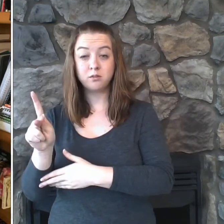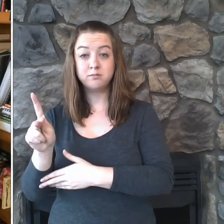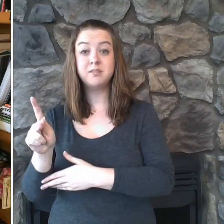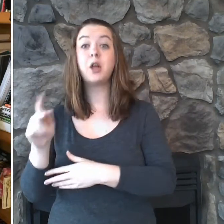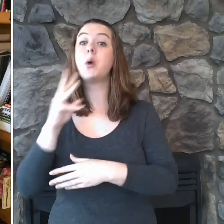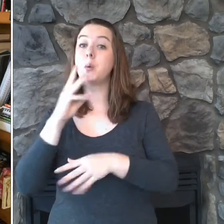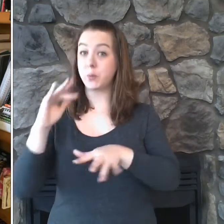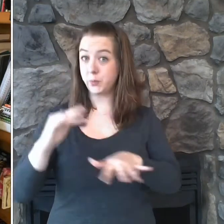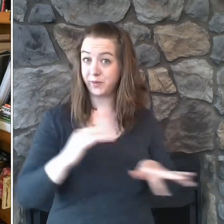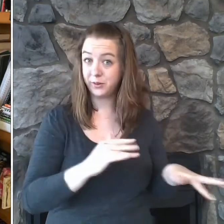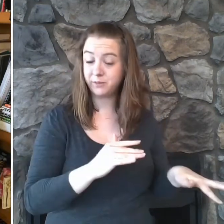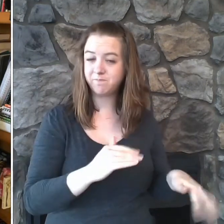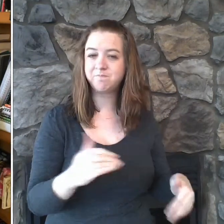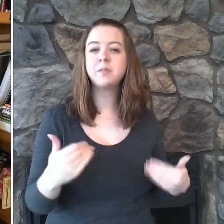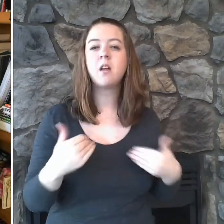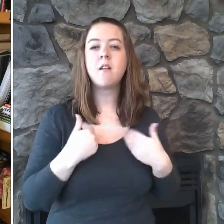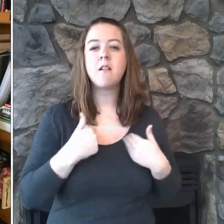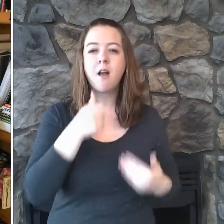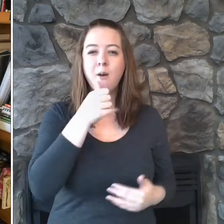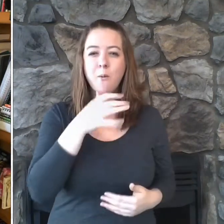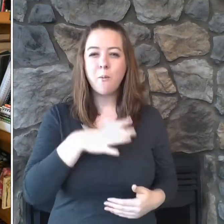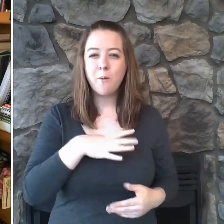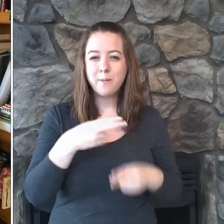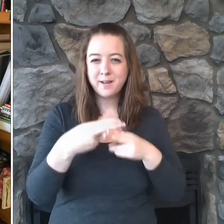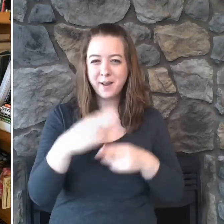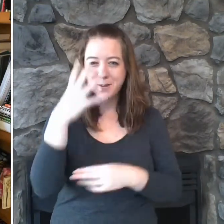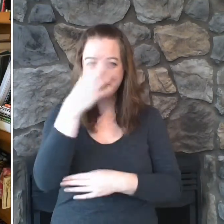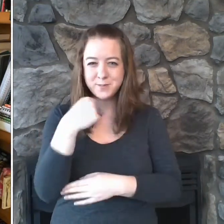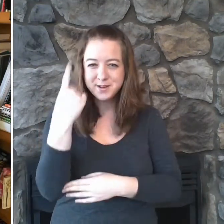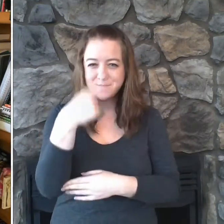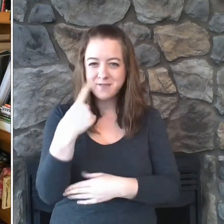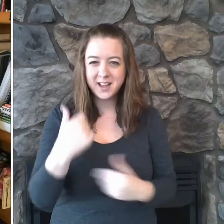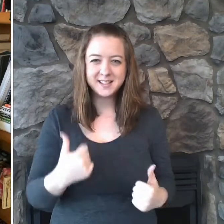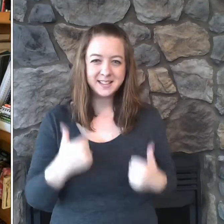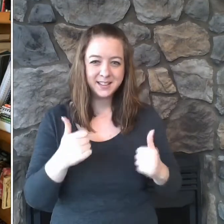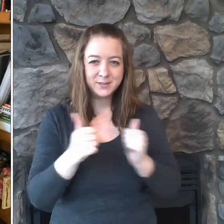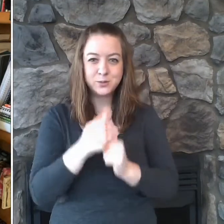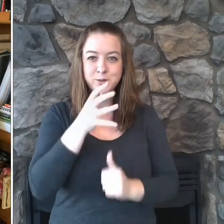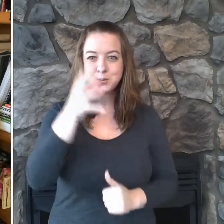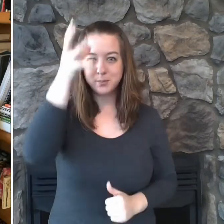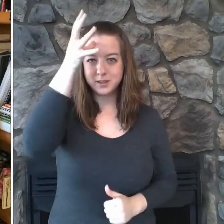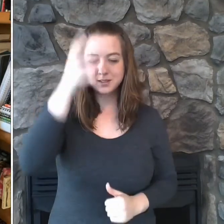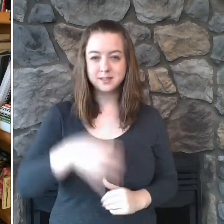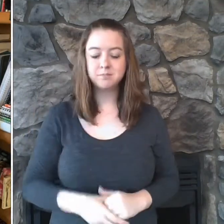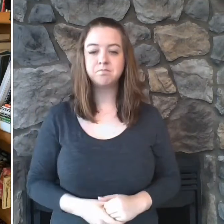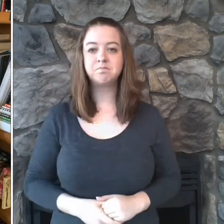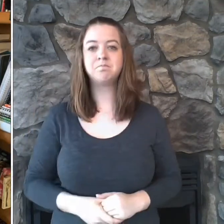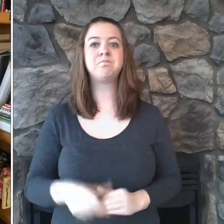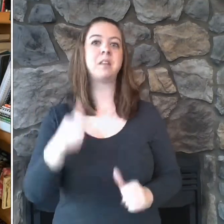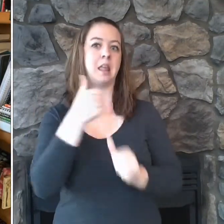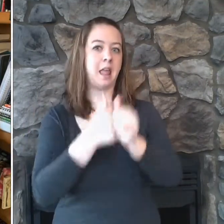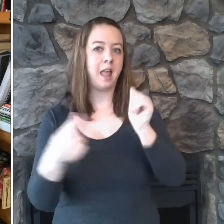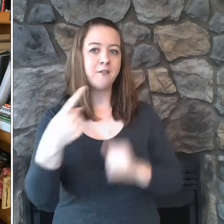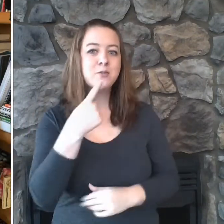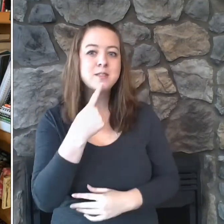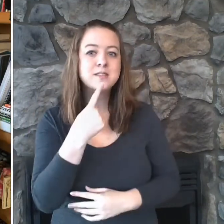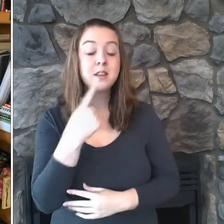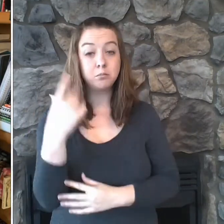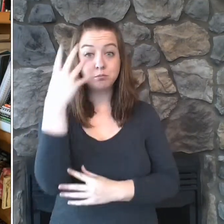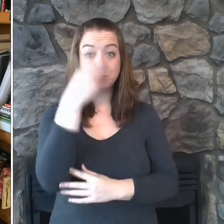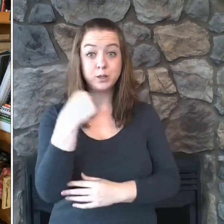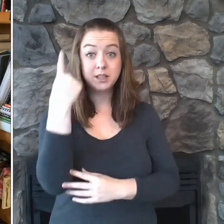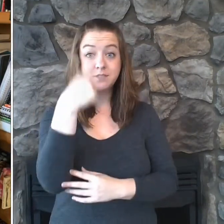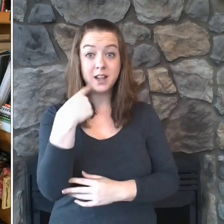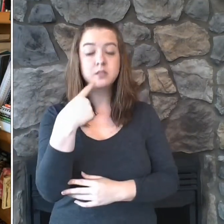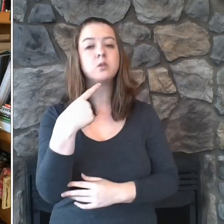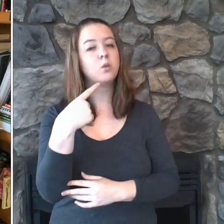tide, a young woman named Pretty Face lived with her parents. Everyone said that Pretty